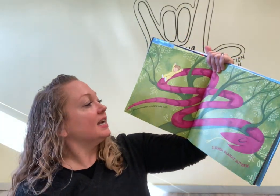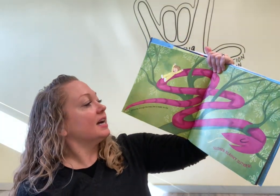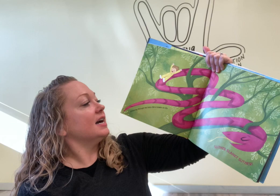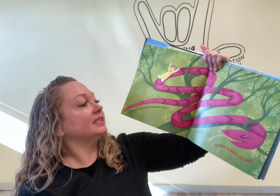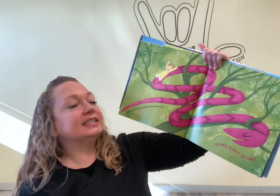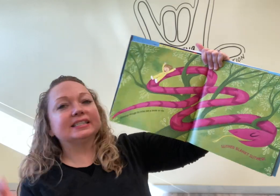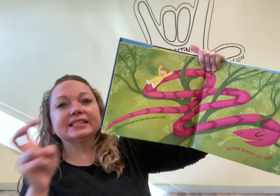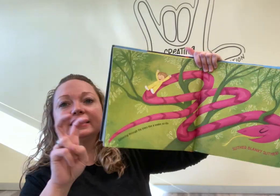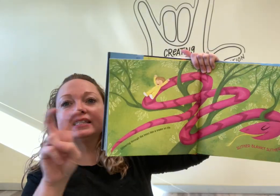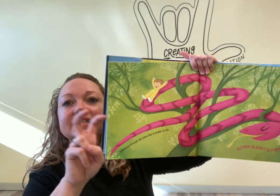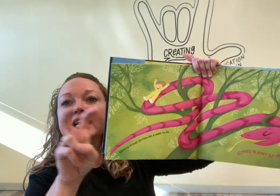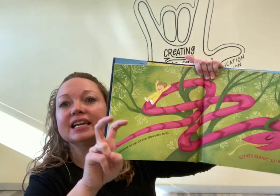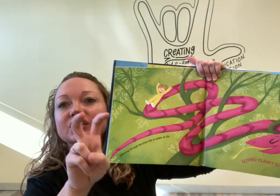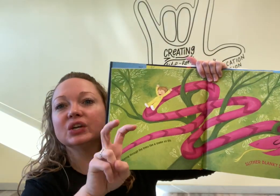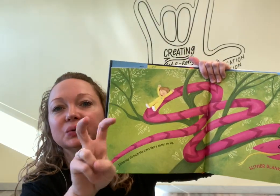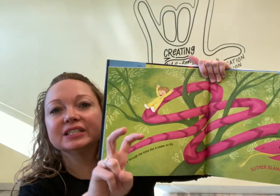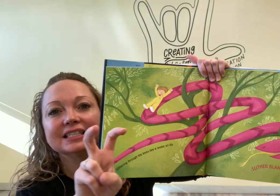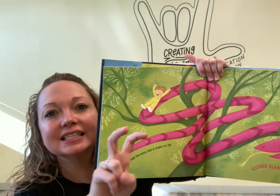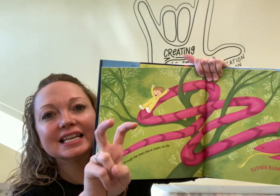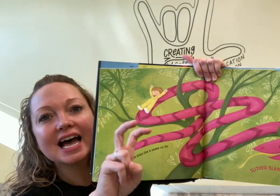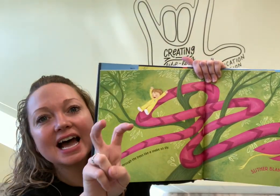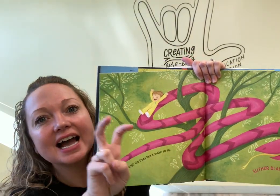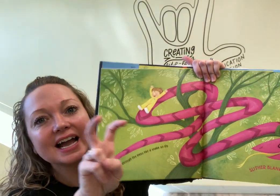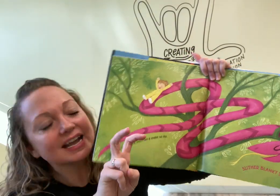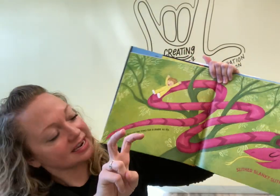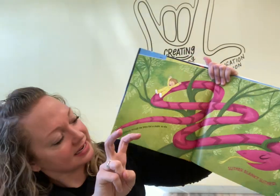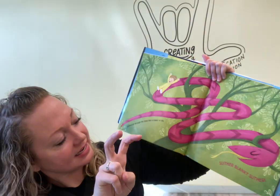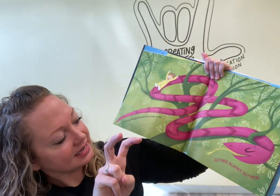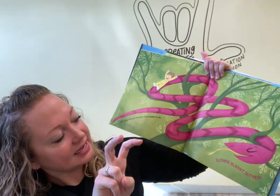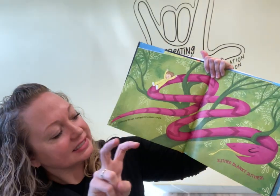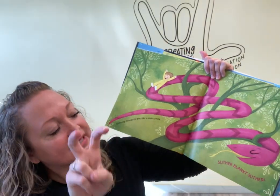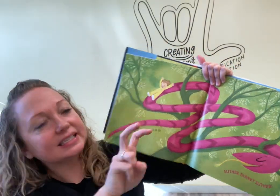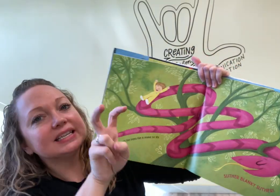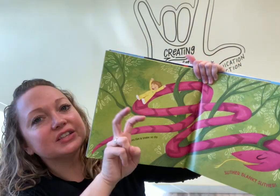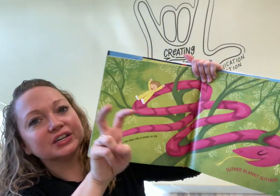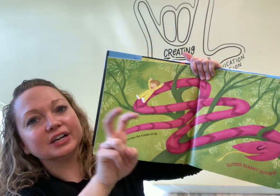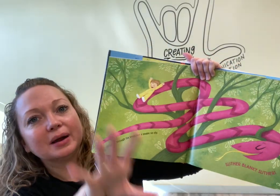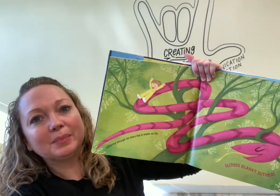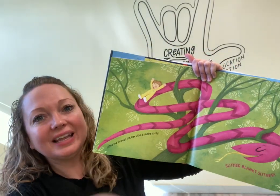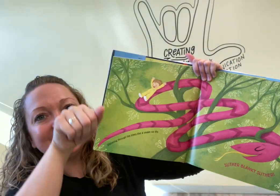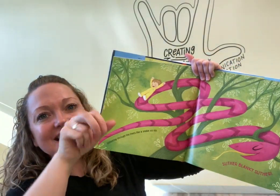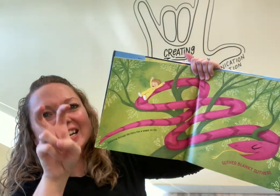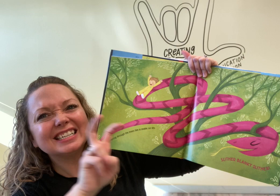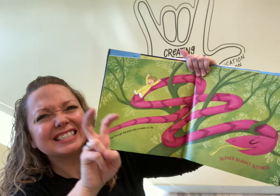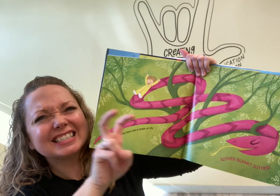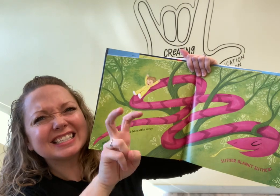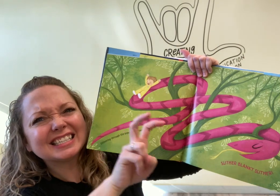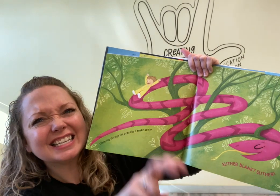a snake. So sly, slither, Blinky,